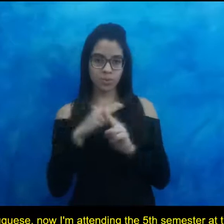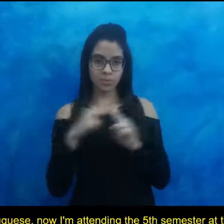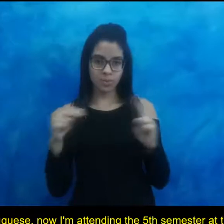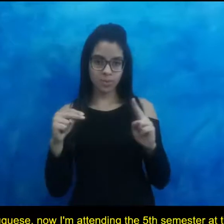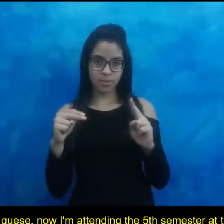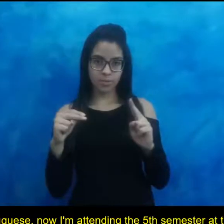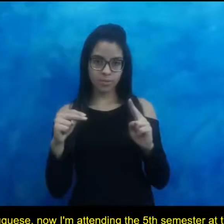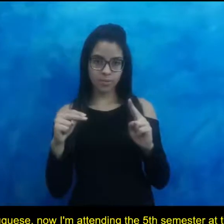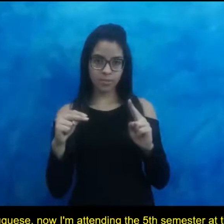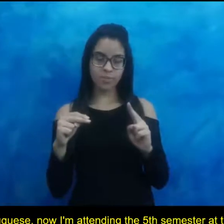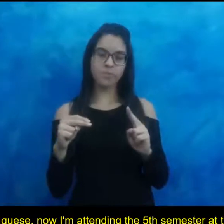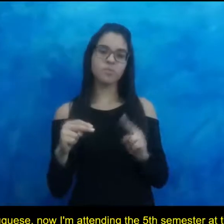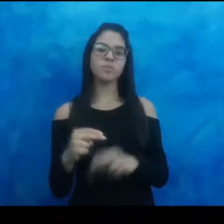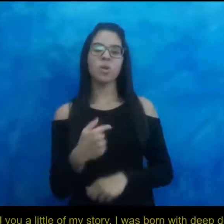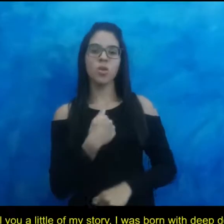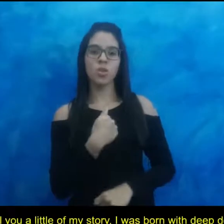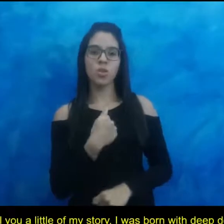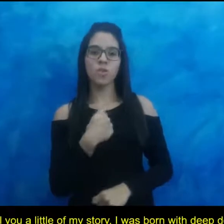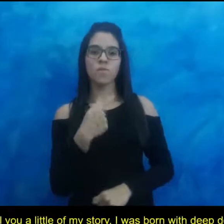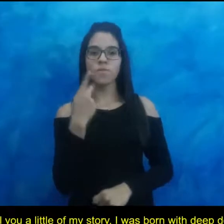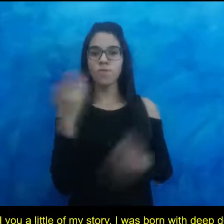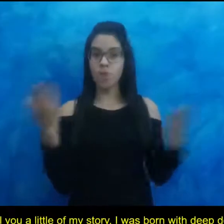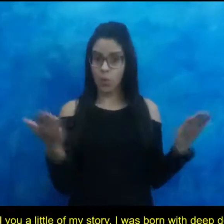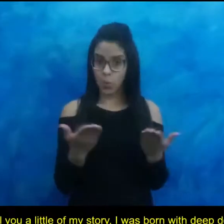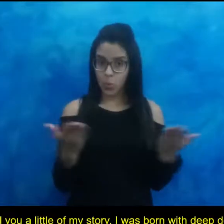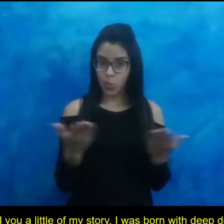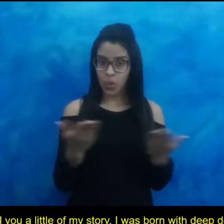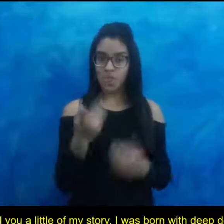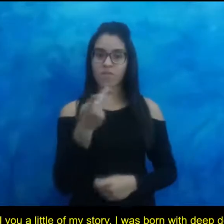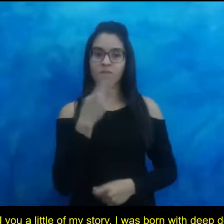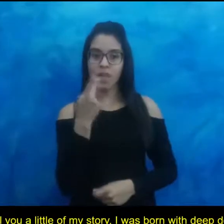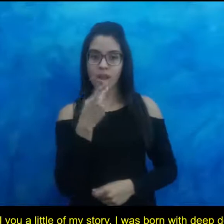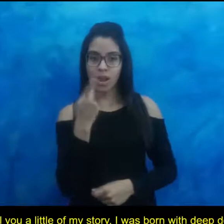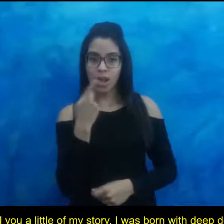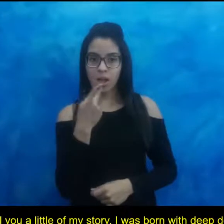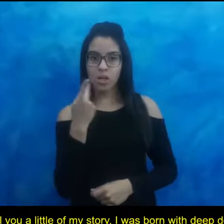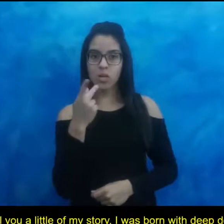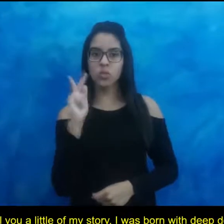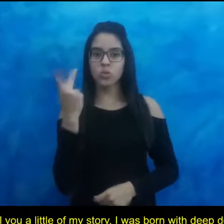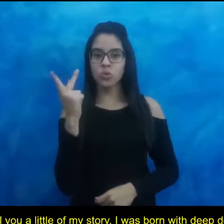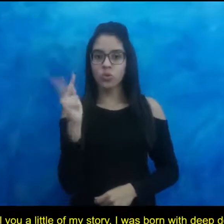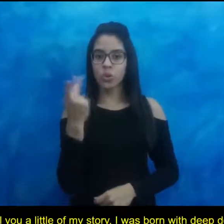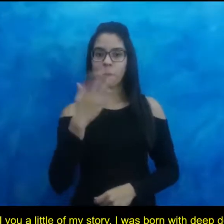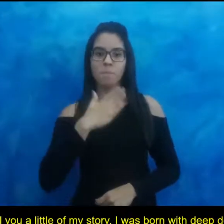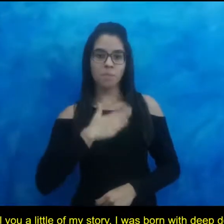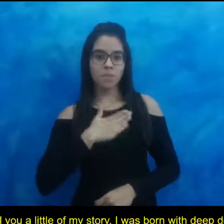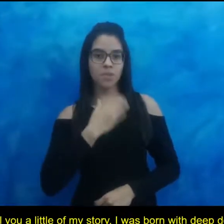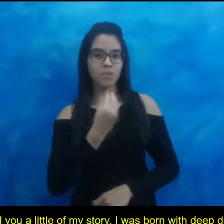semester at the Brasília University. Today I will tell you a little of my